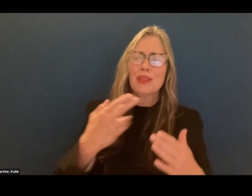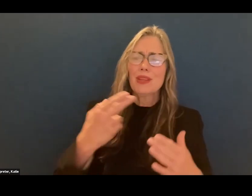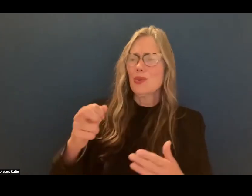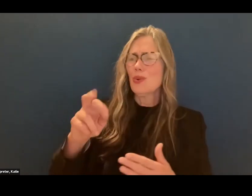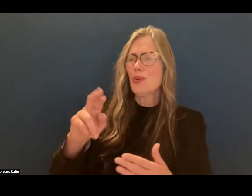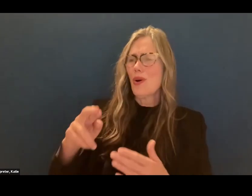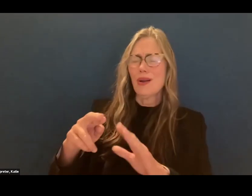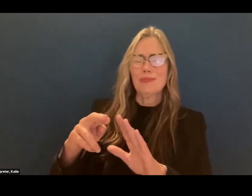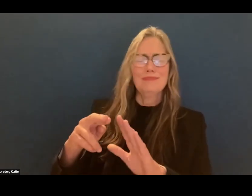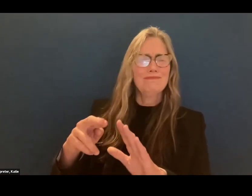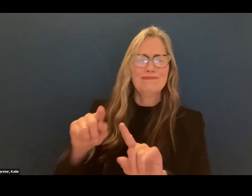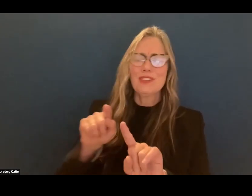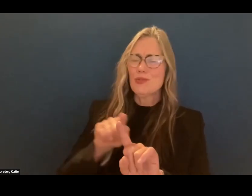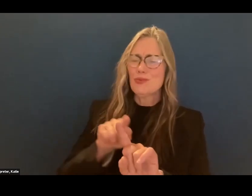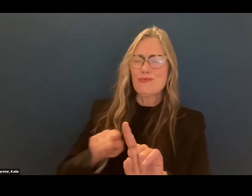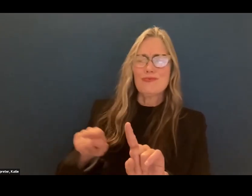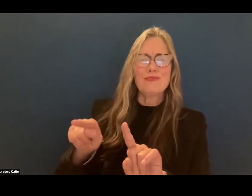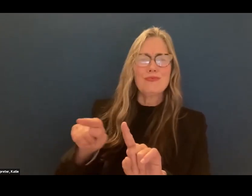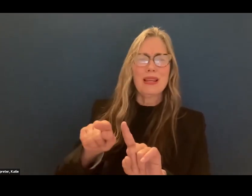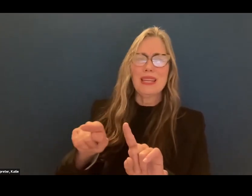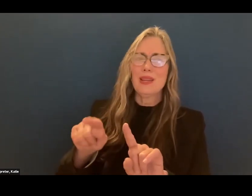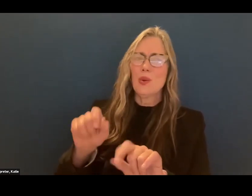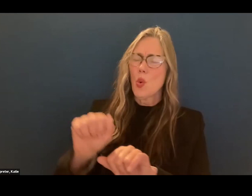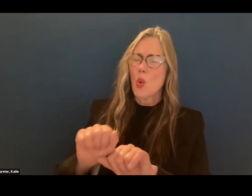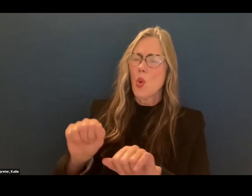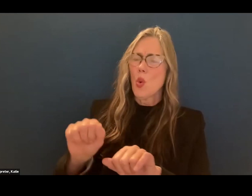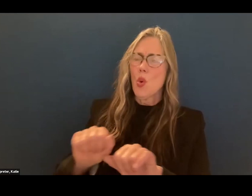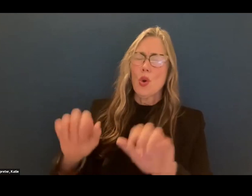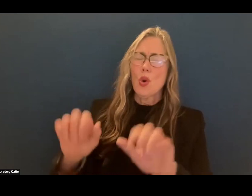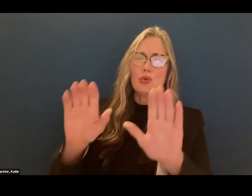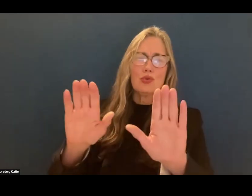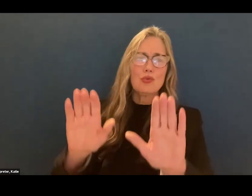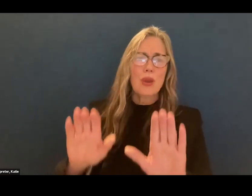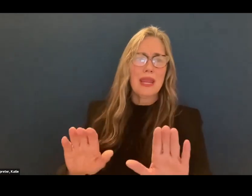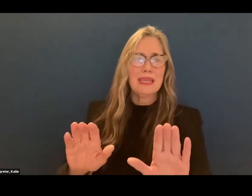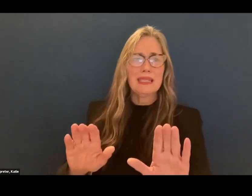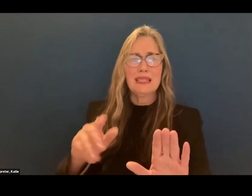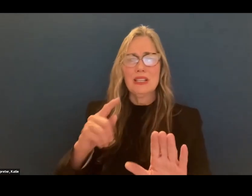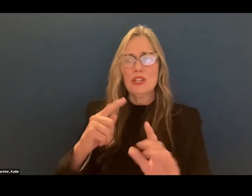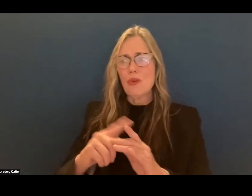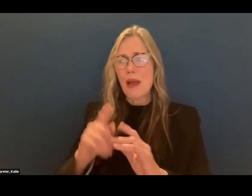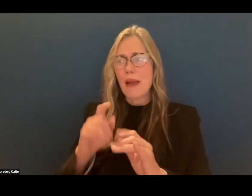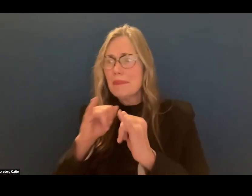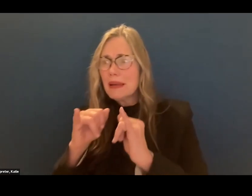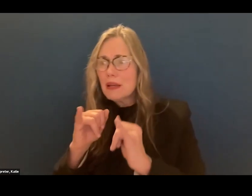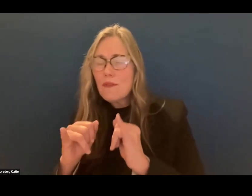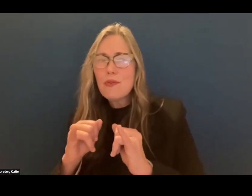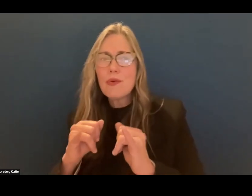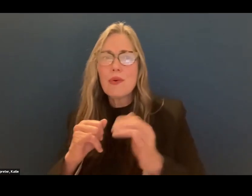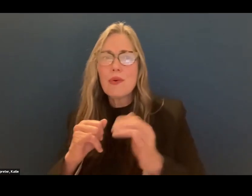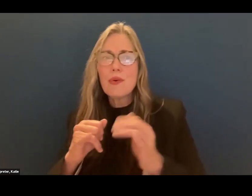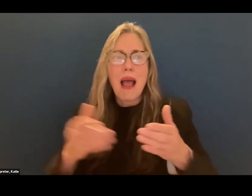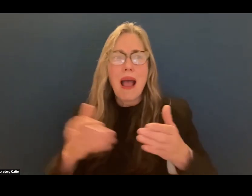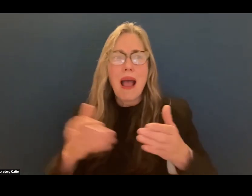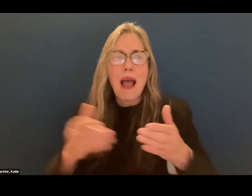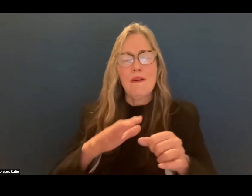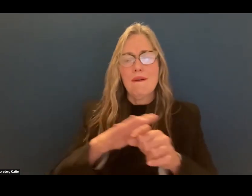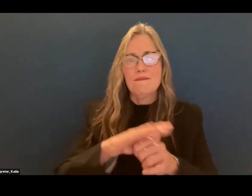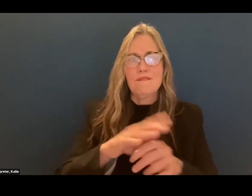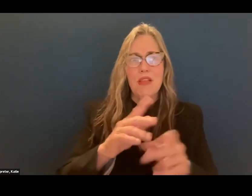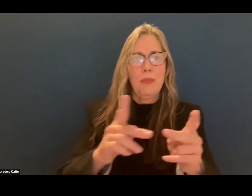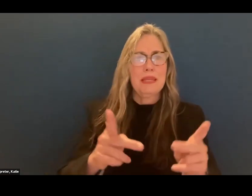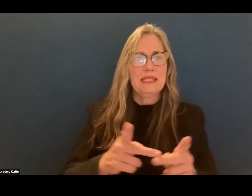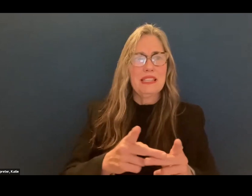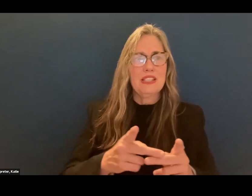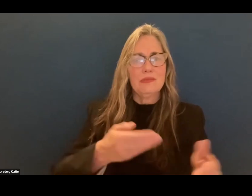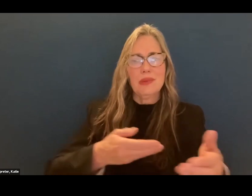have really been doing great work to try to fill a lot of positions. And so we'll keep doing